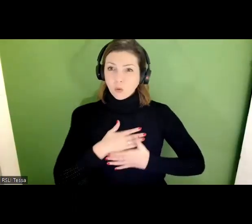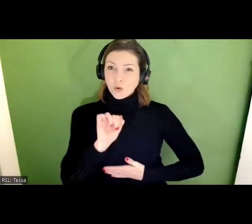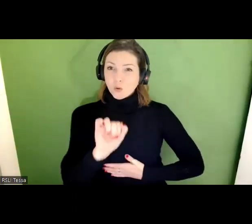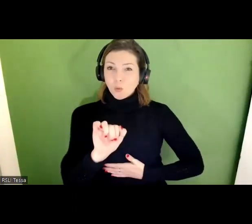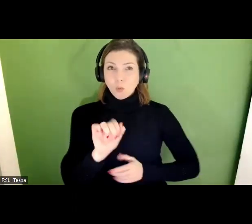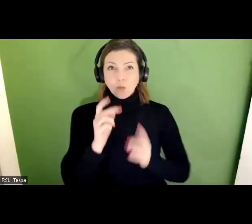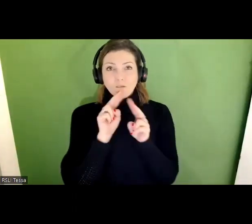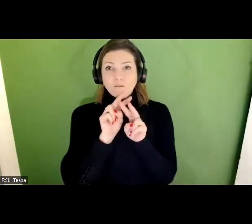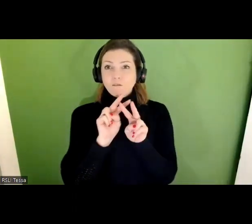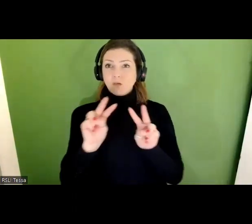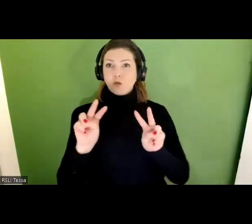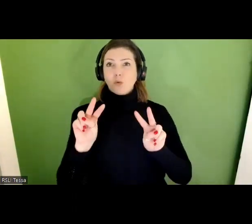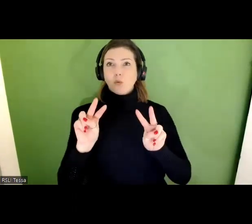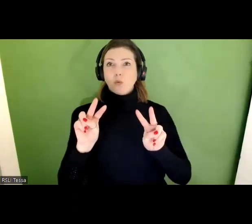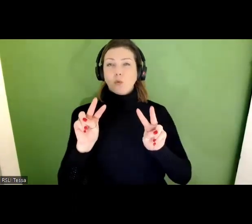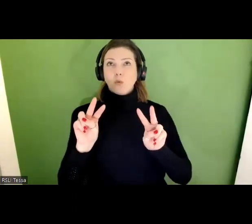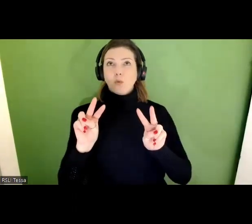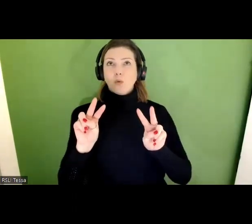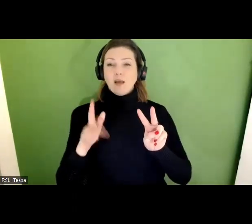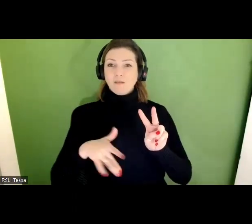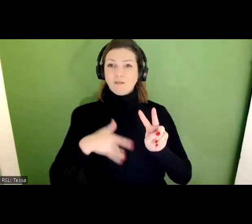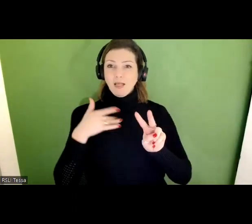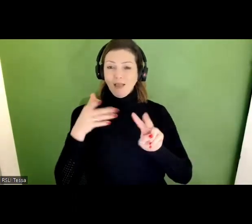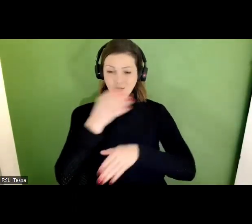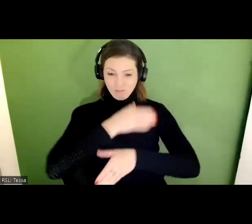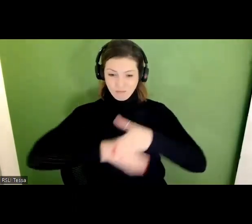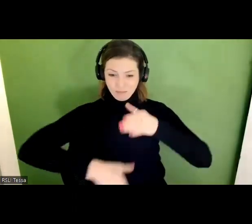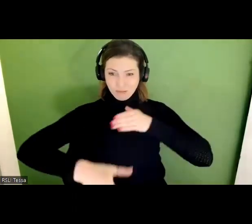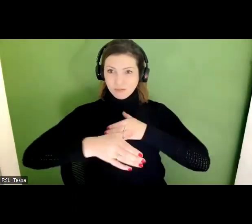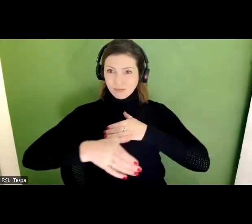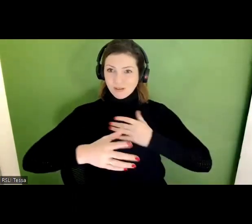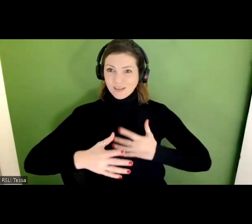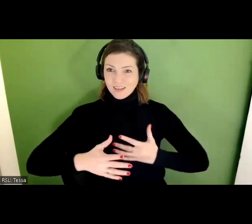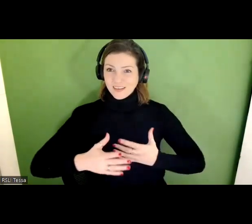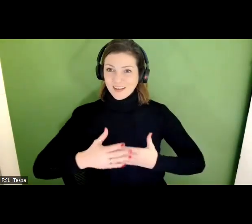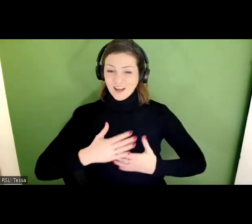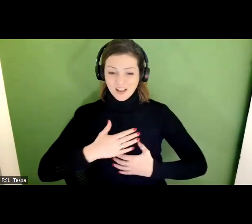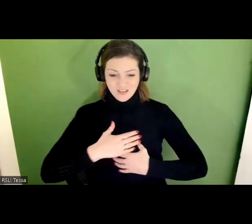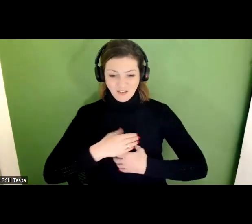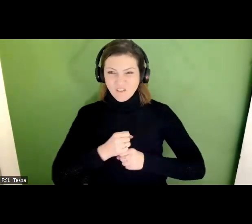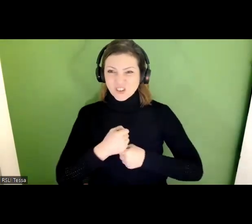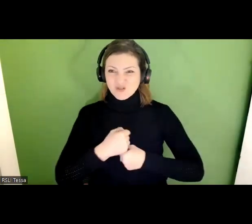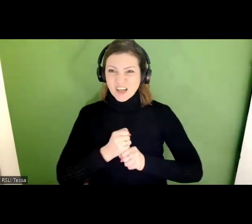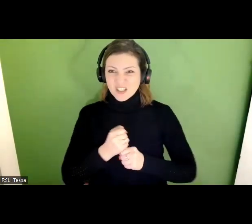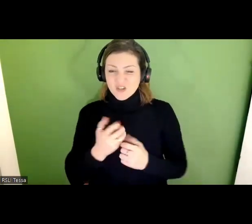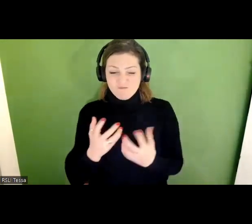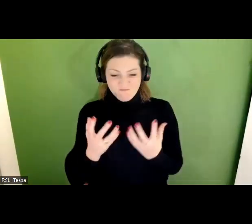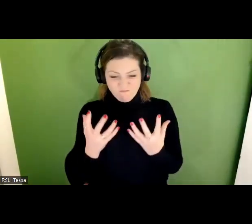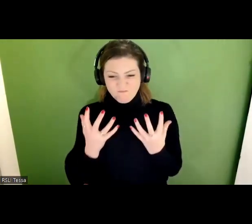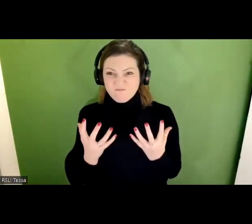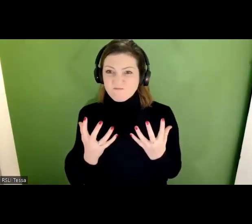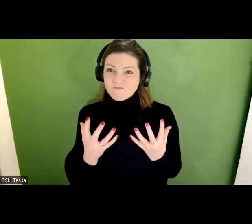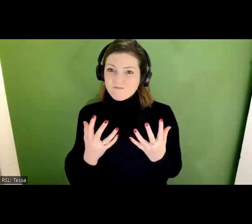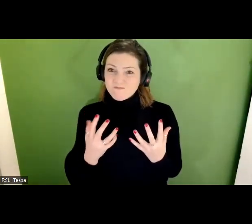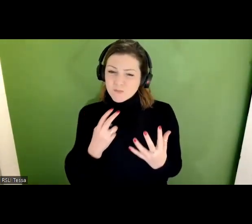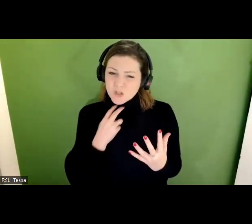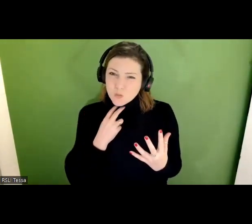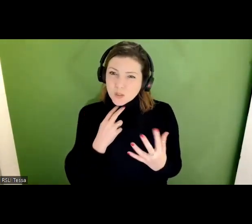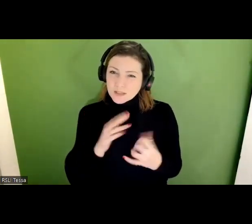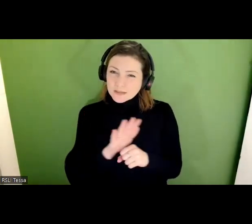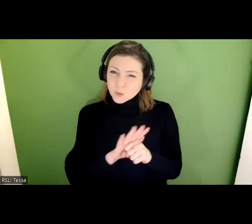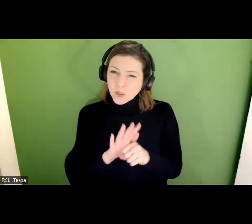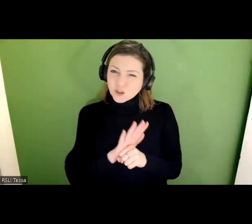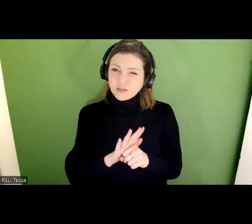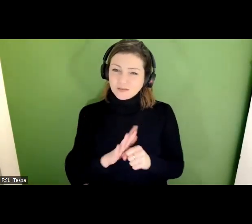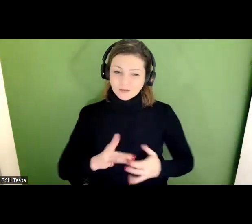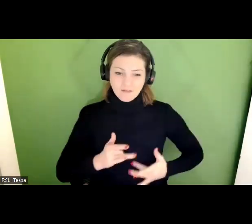head, sharing your frustration at this vexing, disappointing situation. I